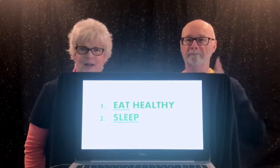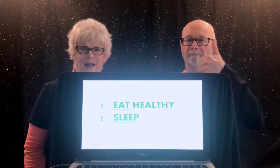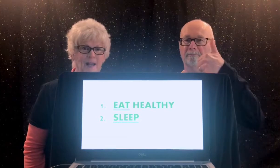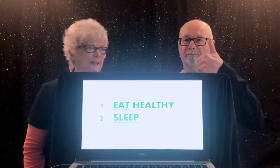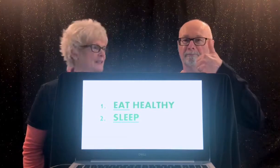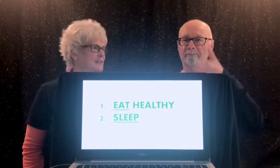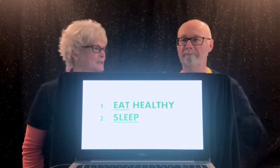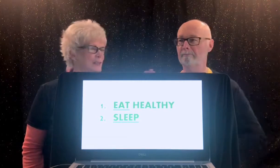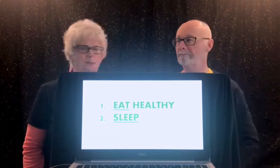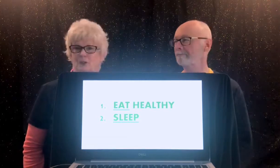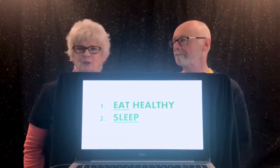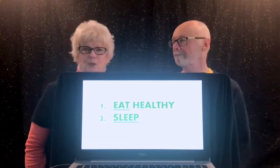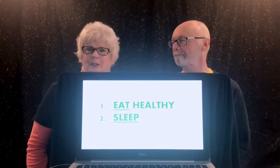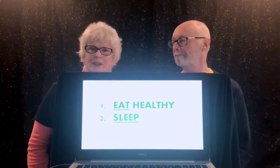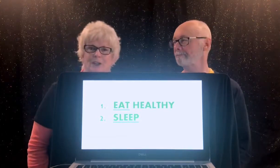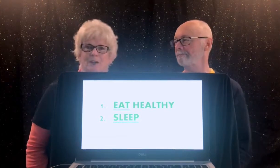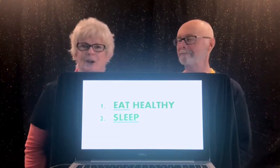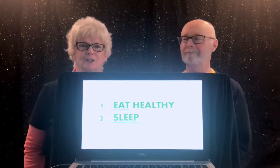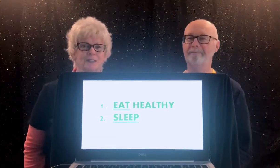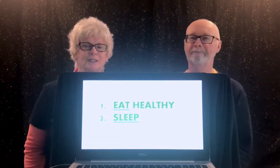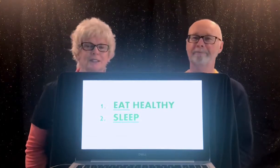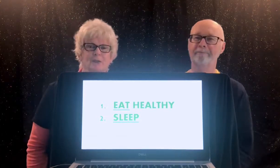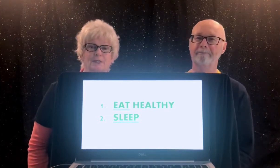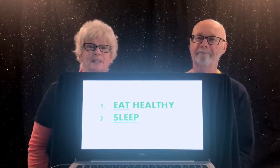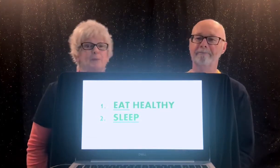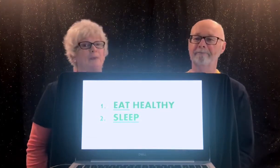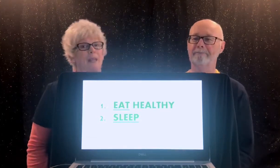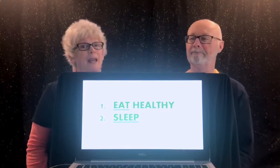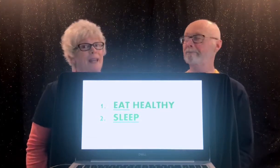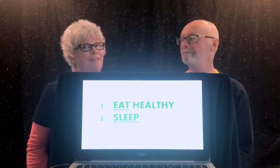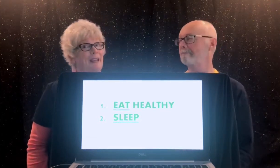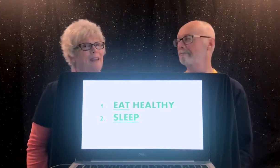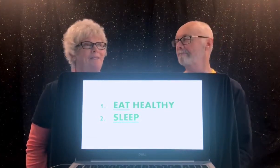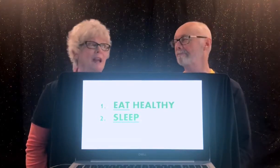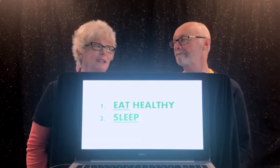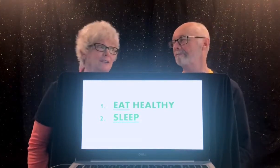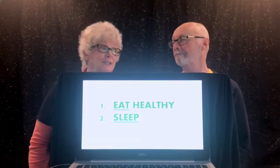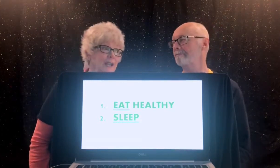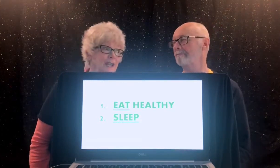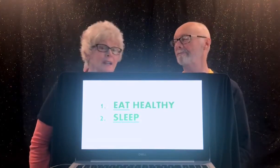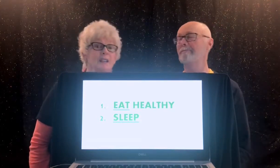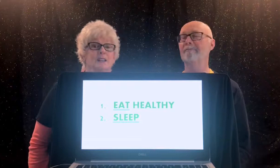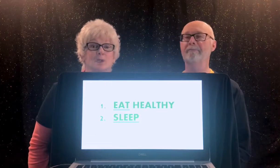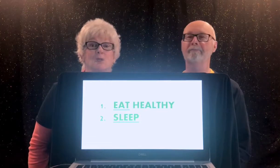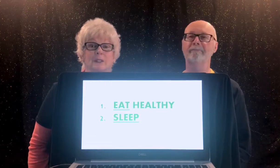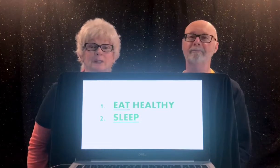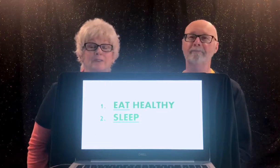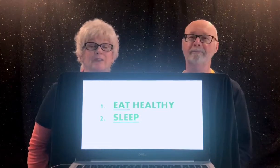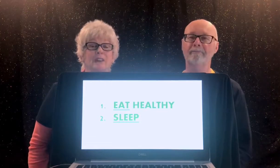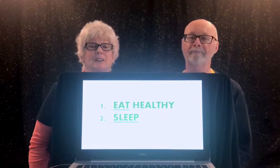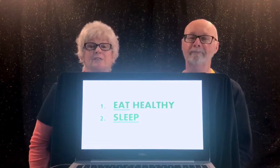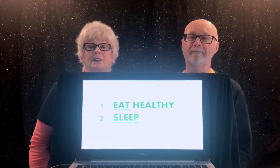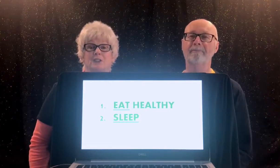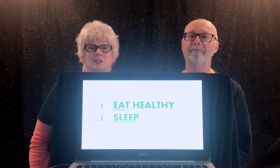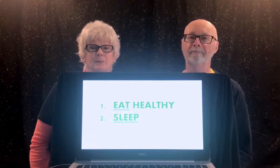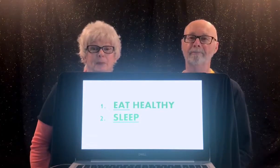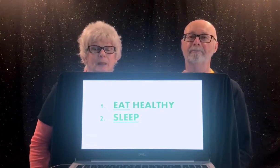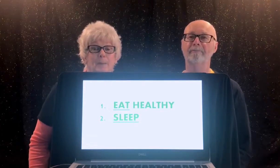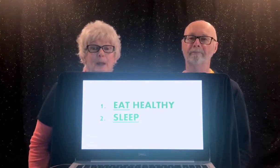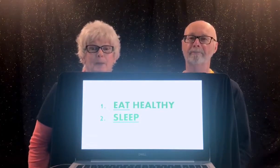guy. He works really good on just 6 hours sleep. Me, I have to have 9 or 10 to really feel and function my